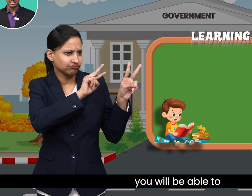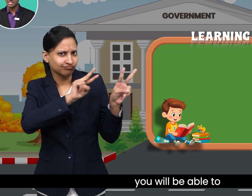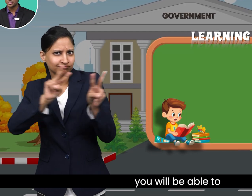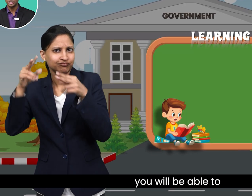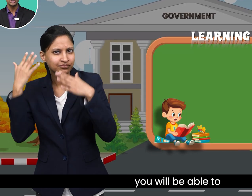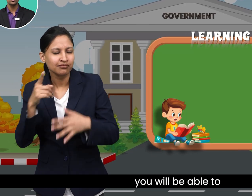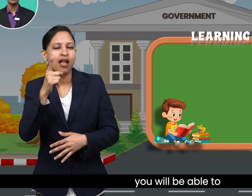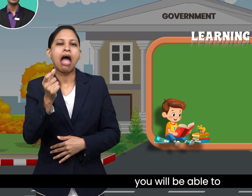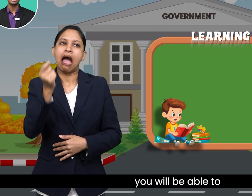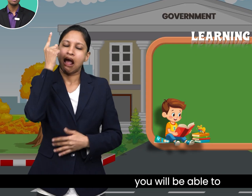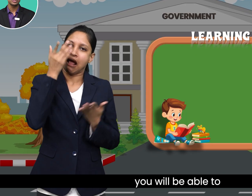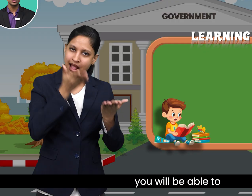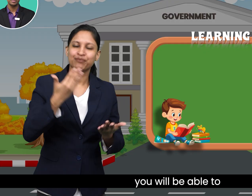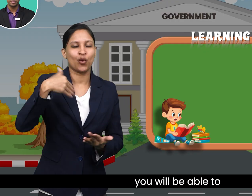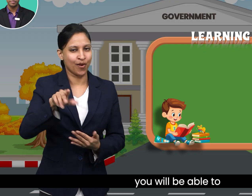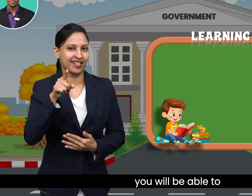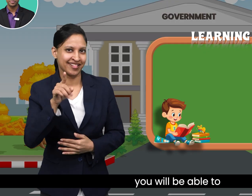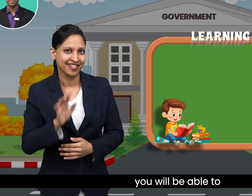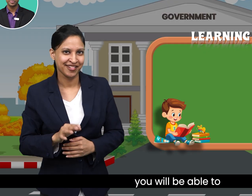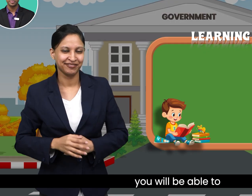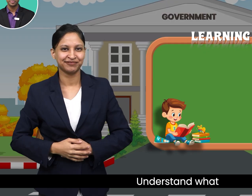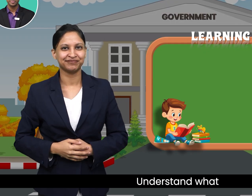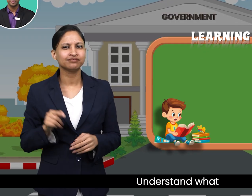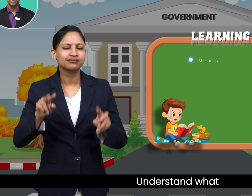of this session, you will be able to